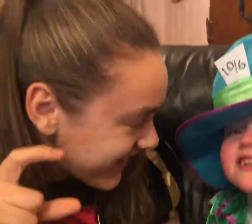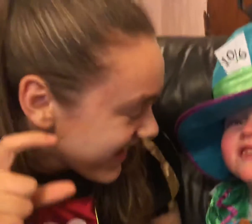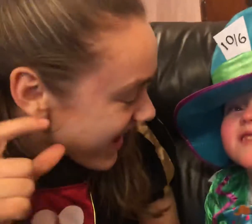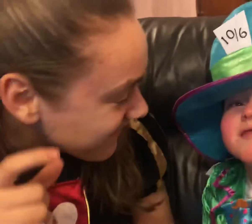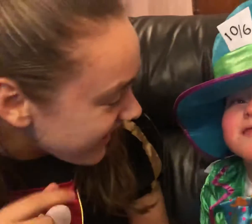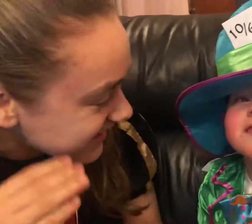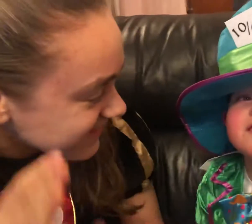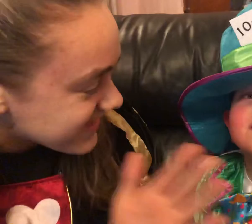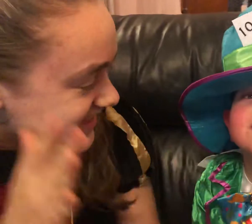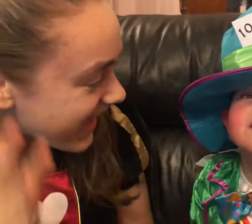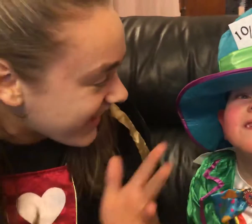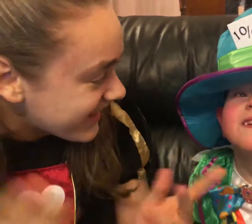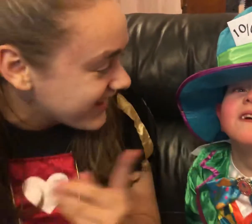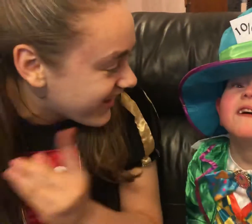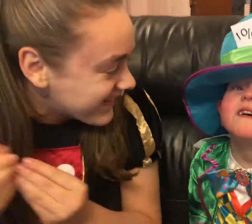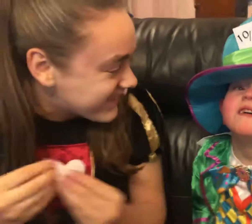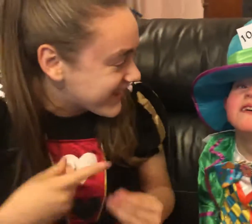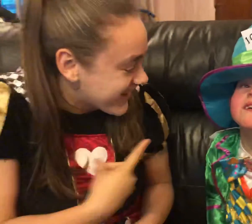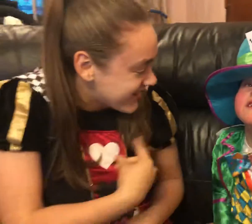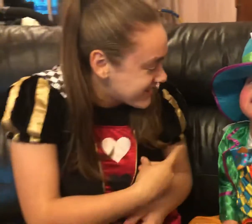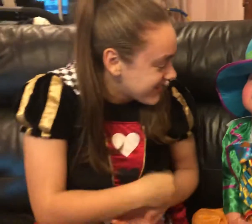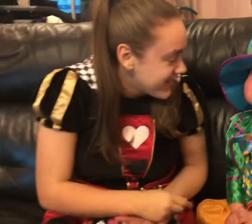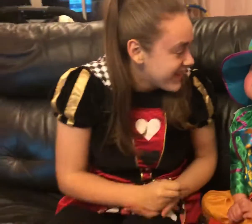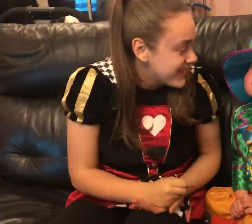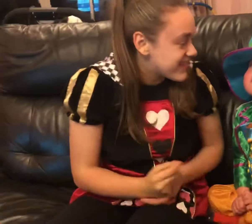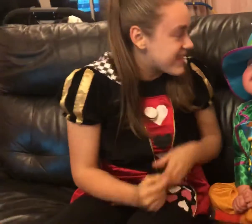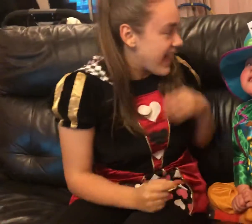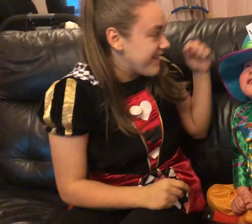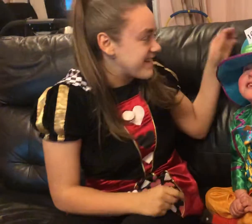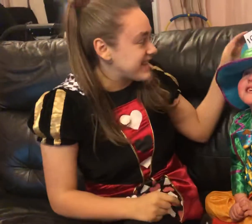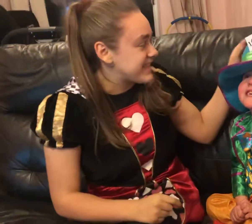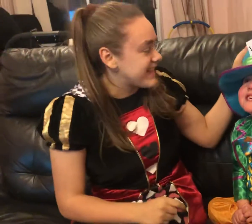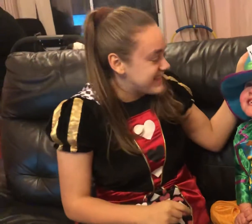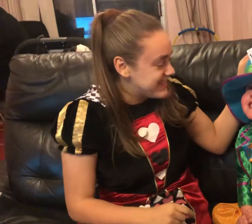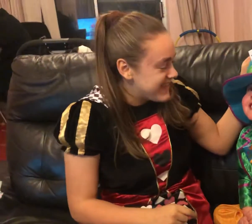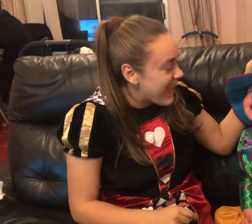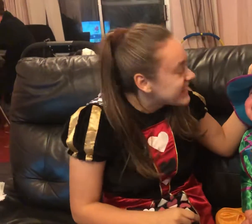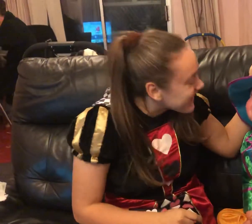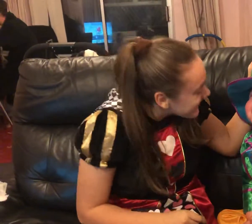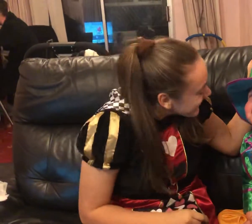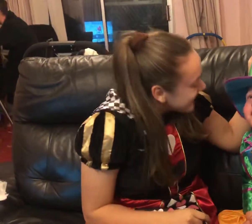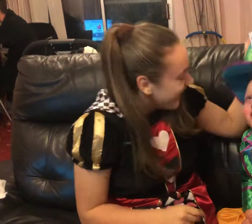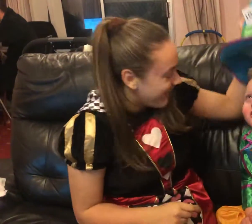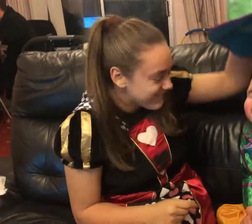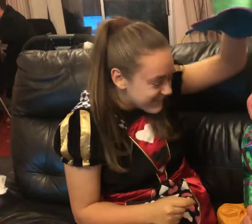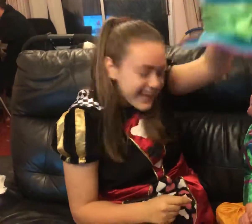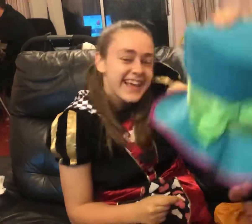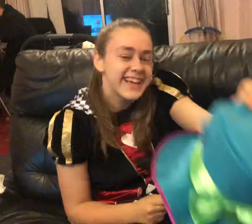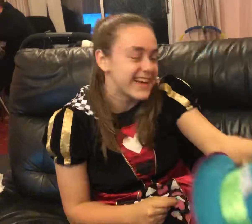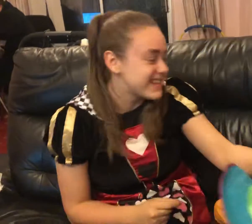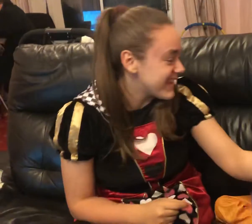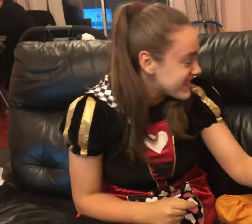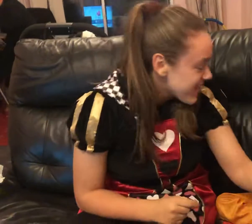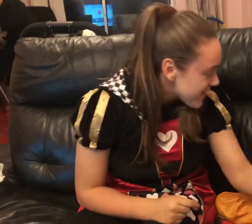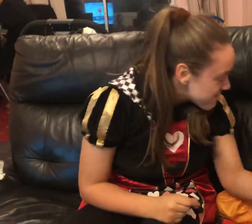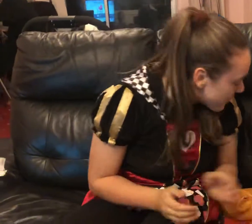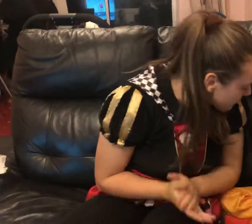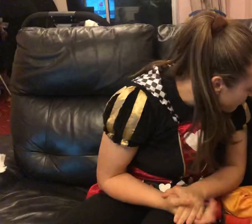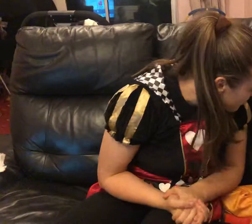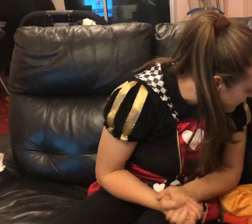Christian, and welcome to Sign Along With Us. The sign that we're going to show you today, should I take that off? Because it's World Book Day,